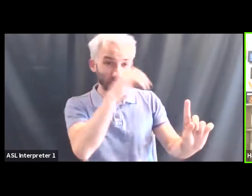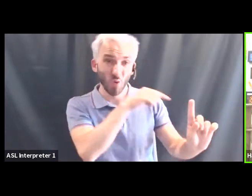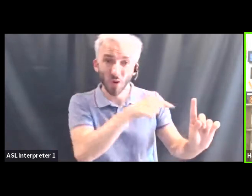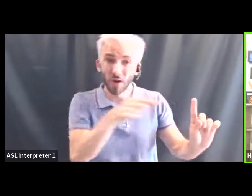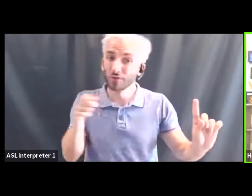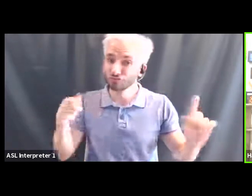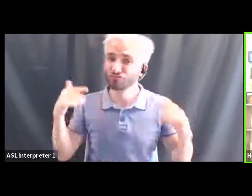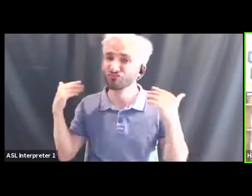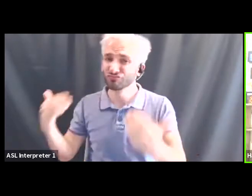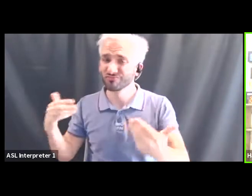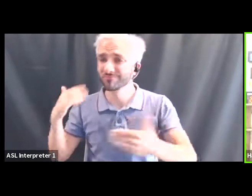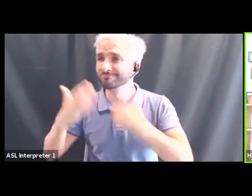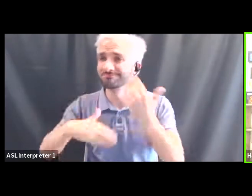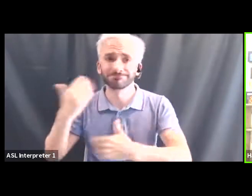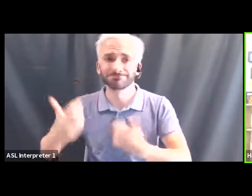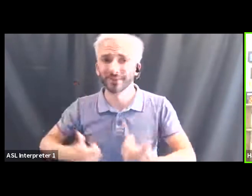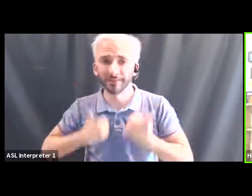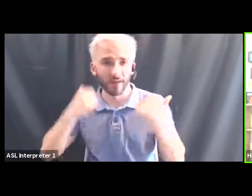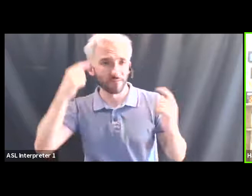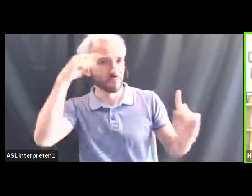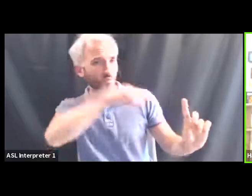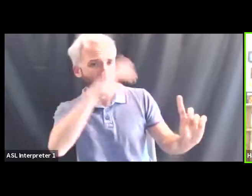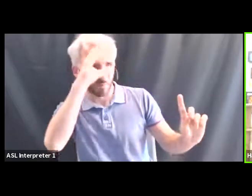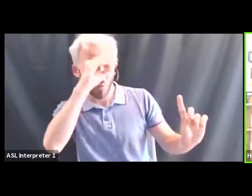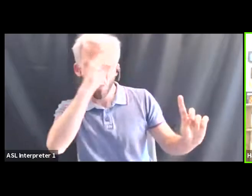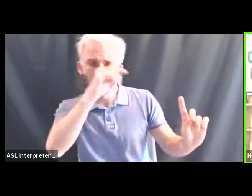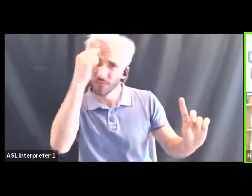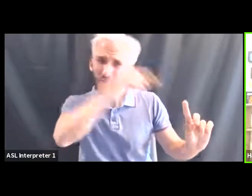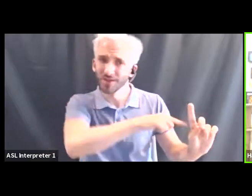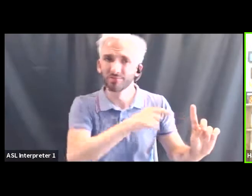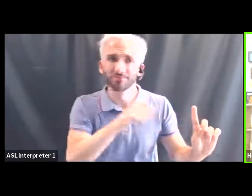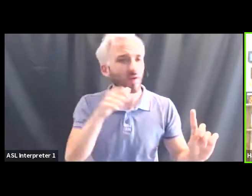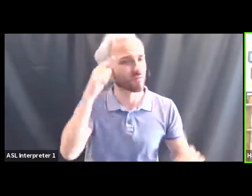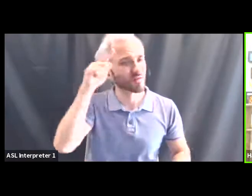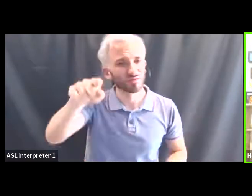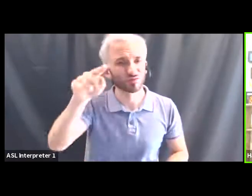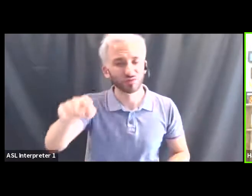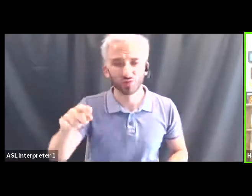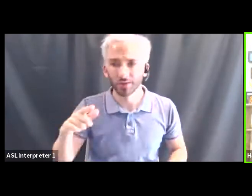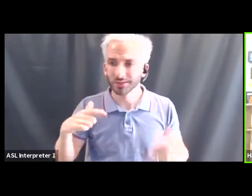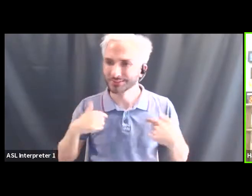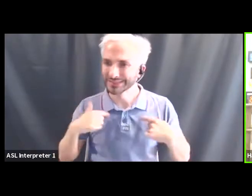Okay. How am I doing on time? Am I doing okay?